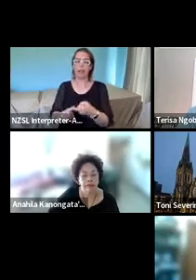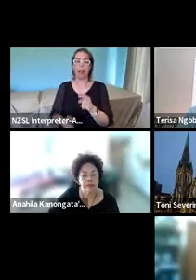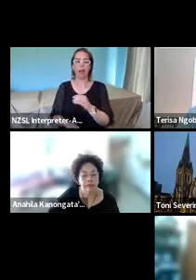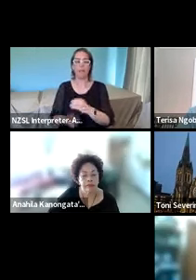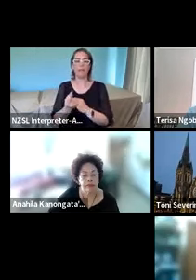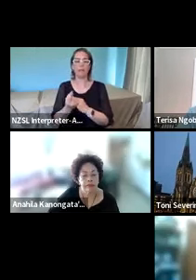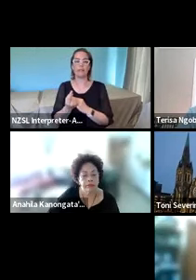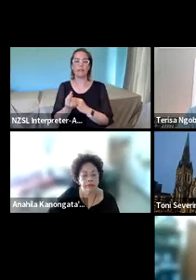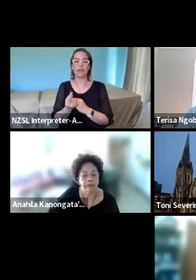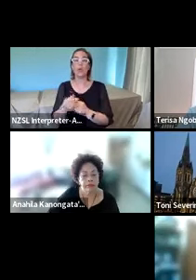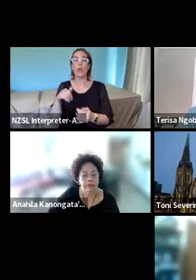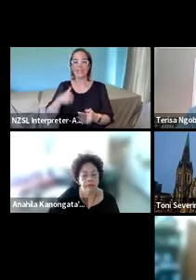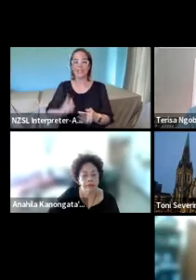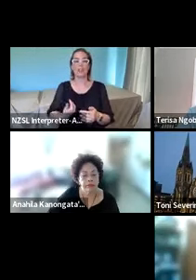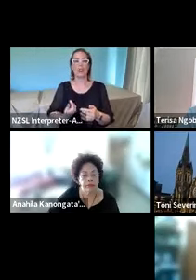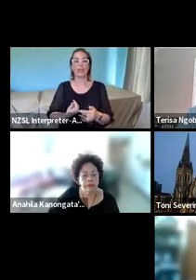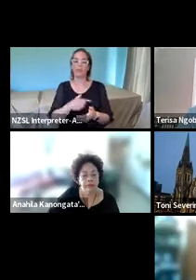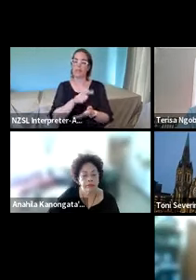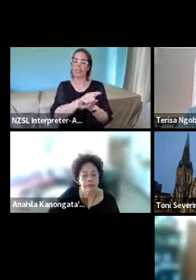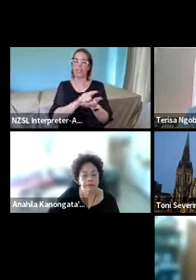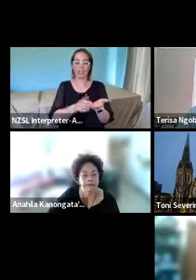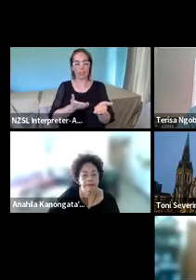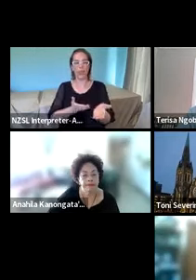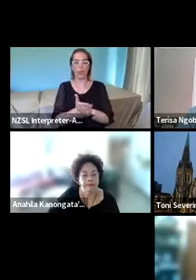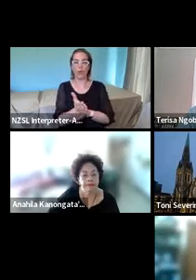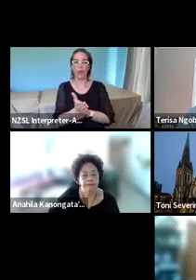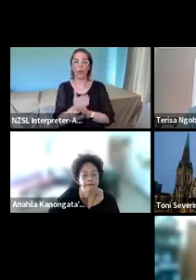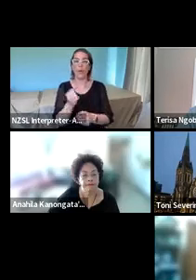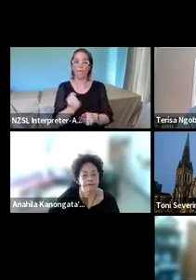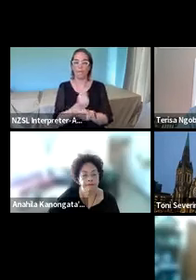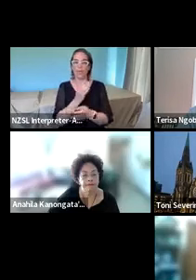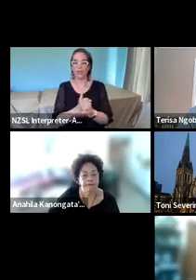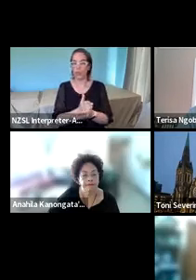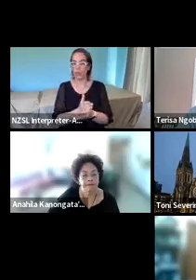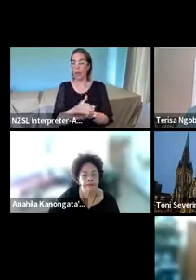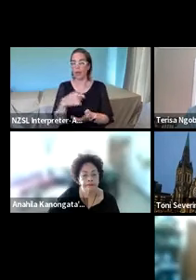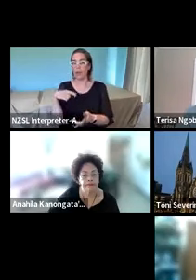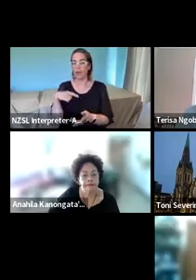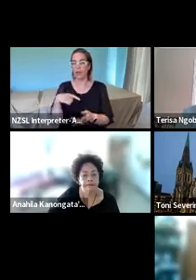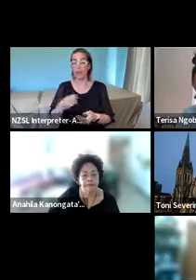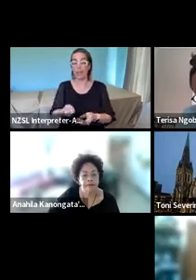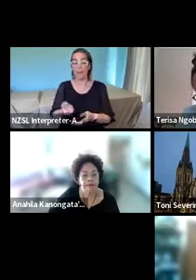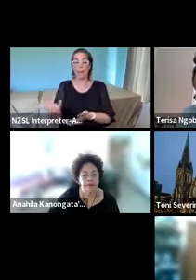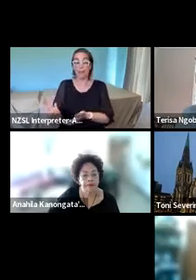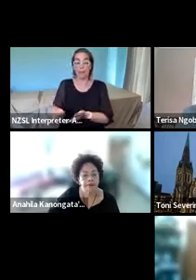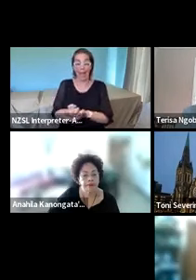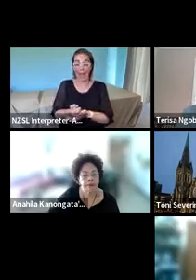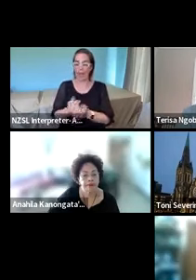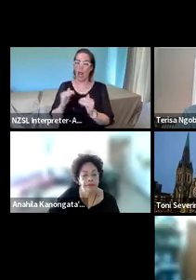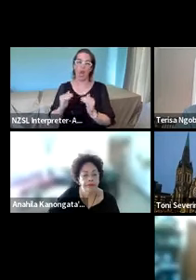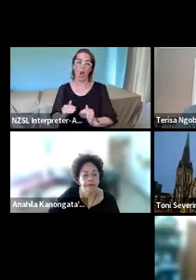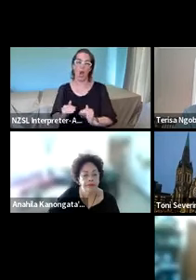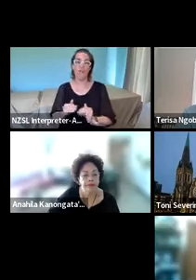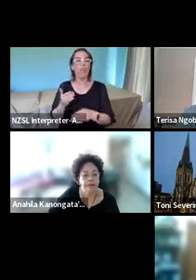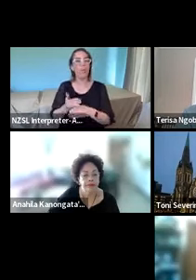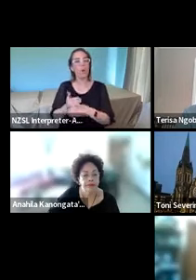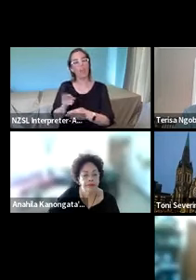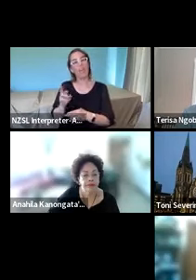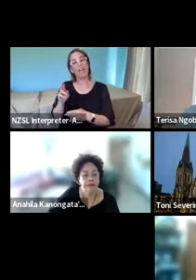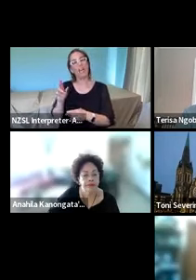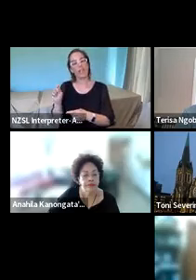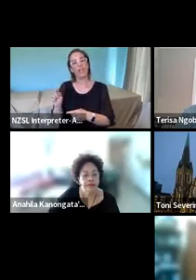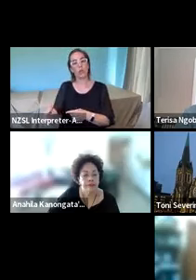get that legislation through to correct that issue, that those people can get paid so low for doing the work they do, which is important work.